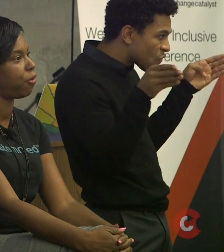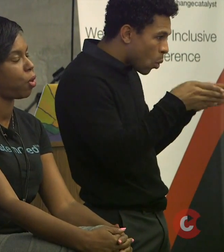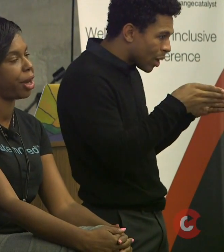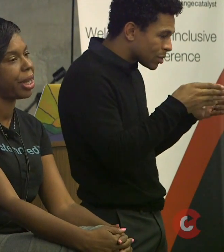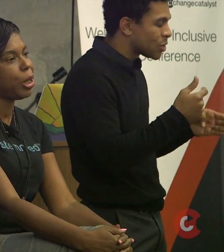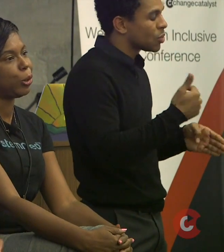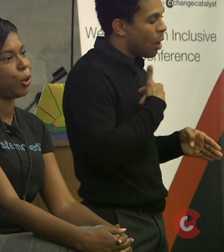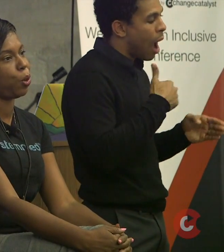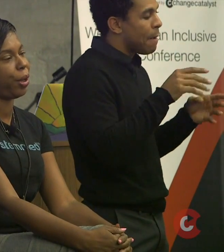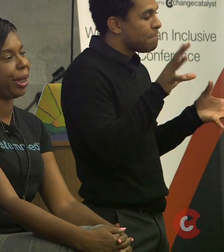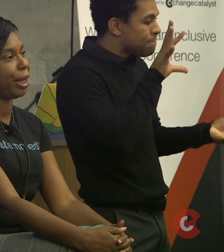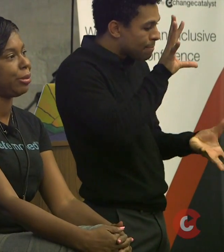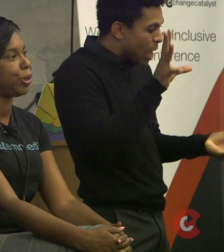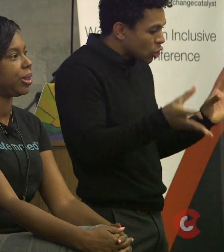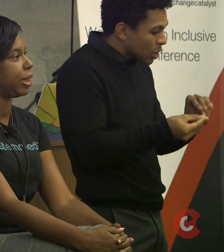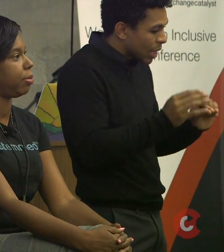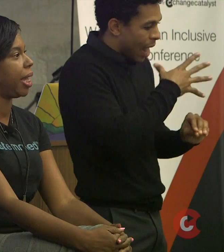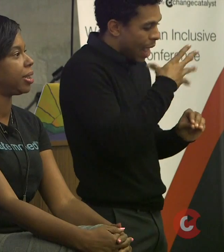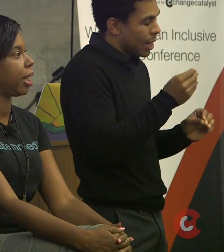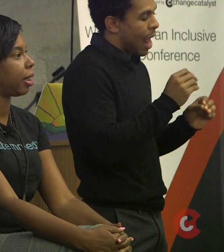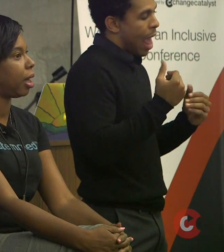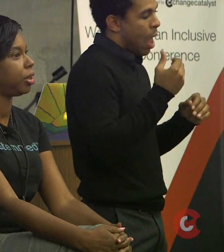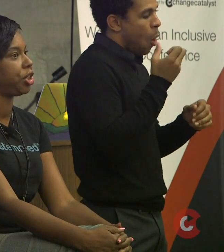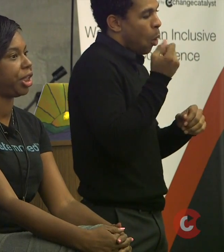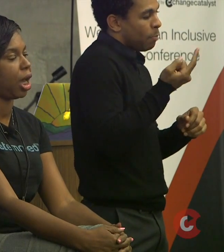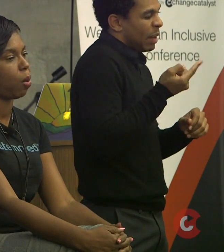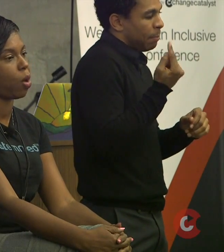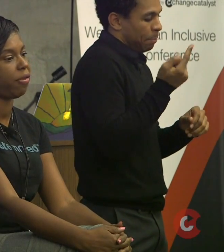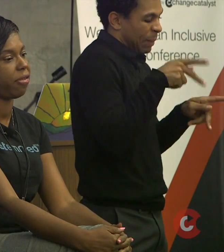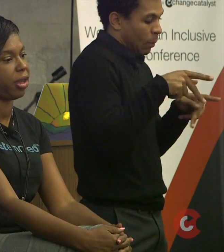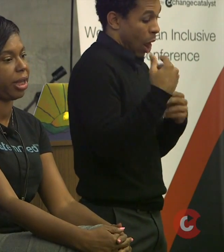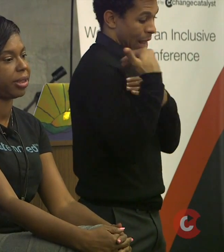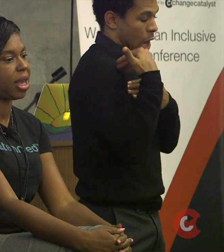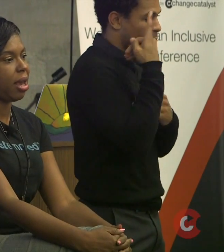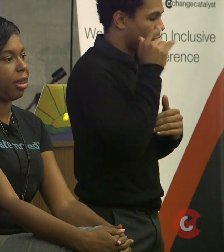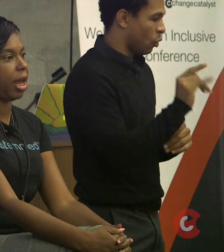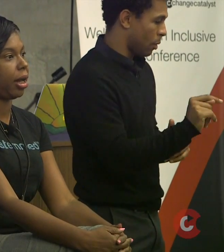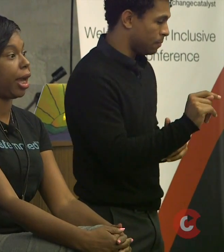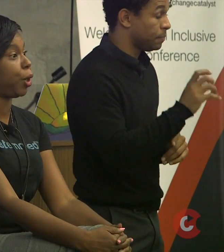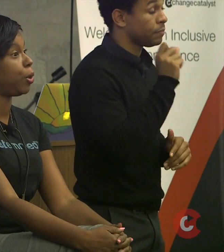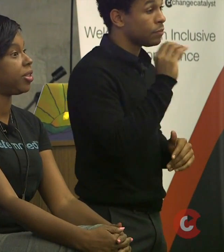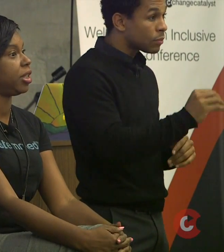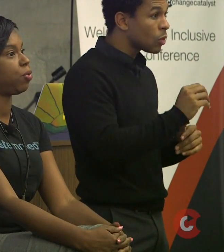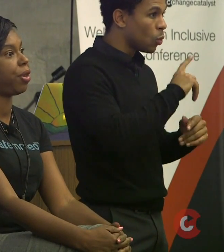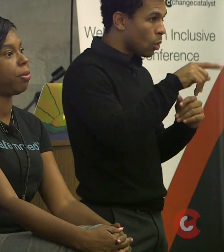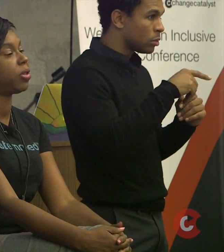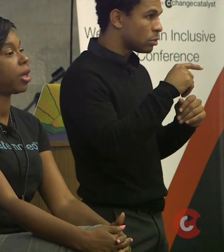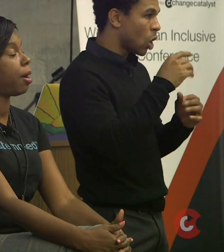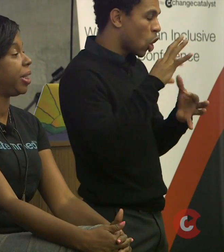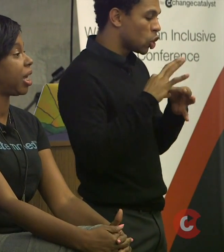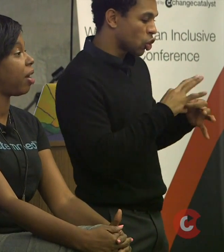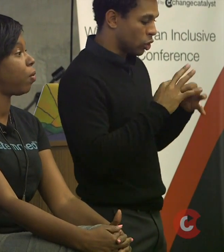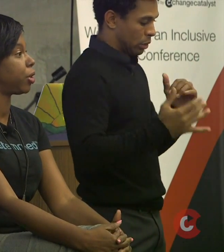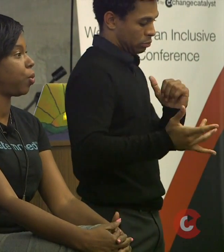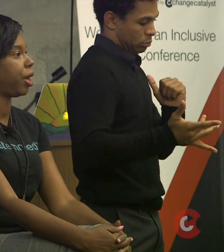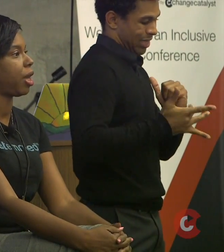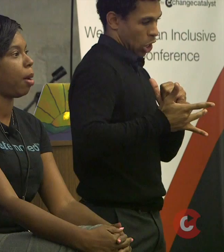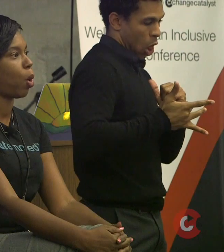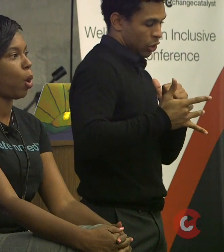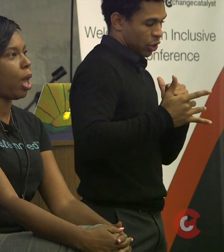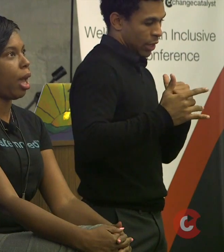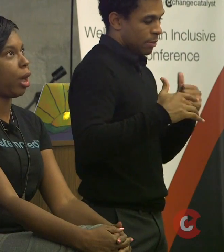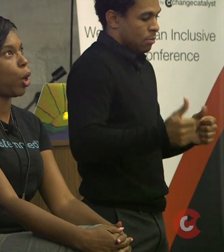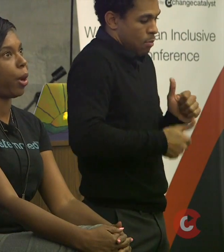accountable for it. So when it comes to STEM and technology, one of the things that that I notice is with most of the companies I've worked